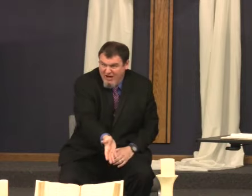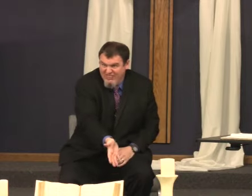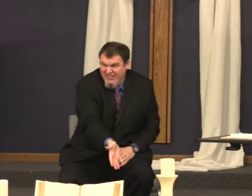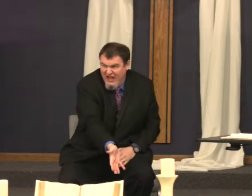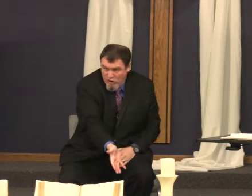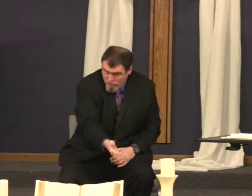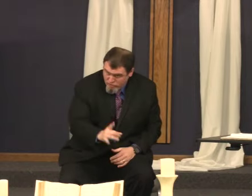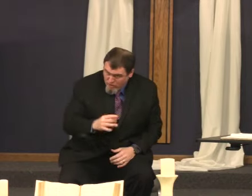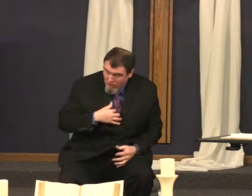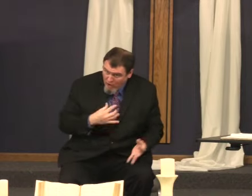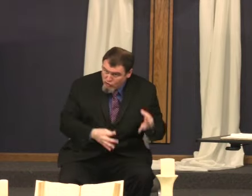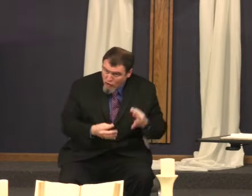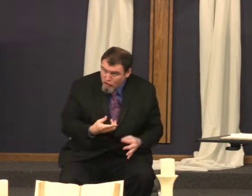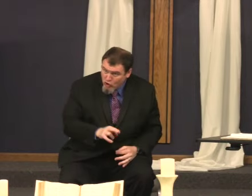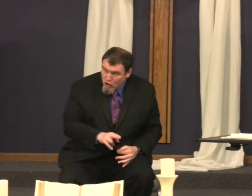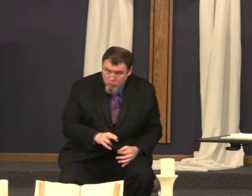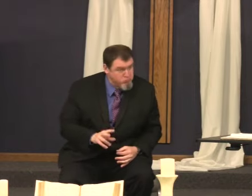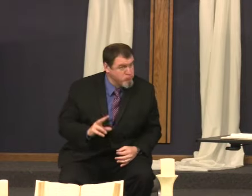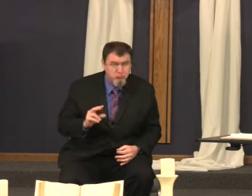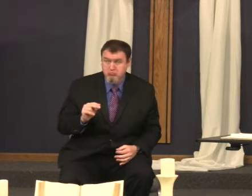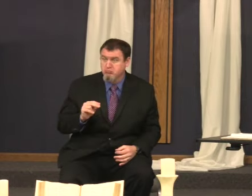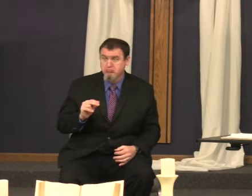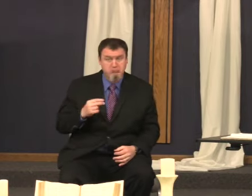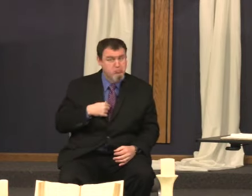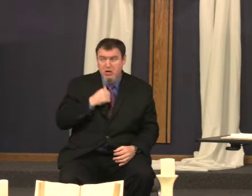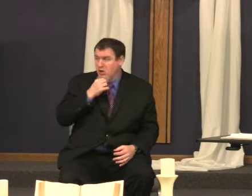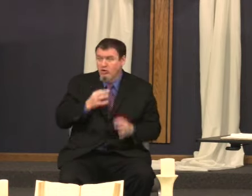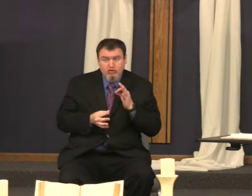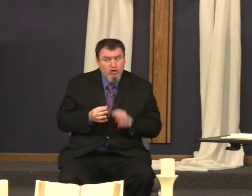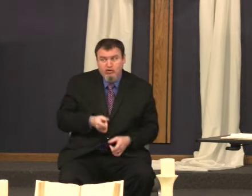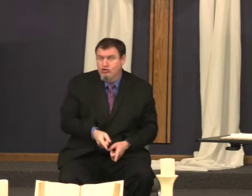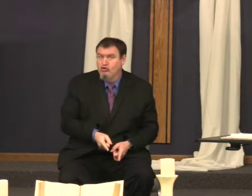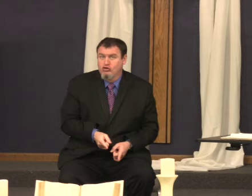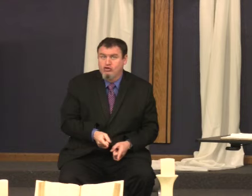Here was this woman. I didn't judge her.